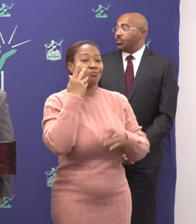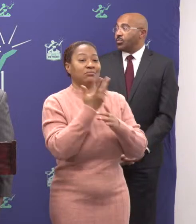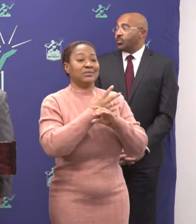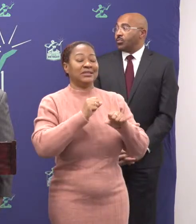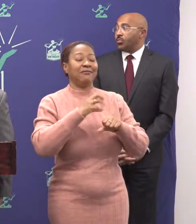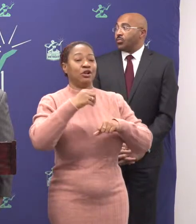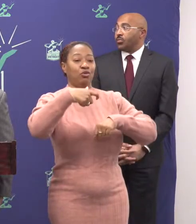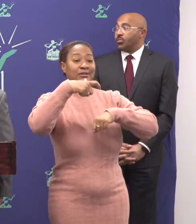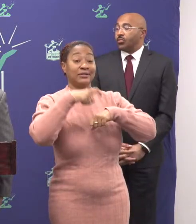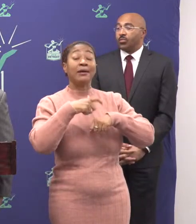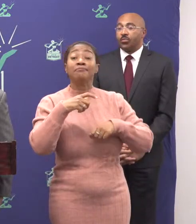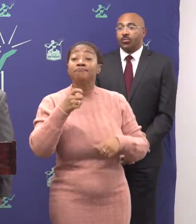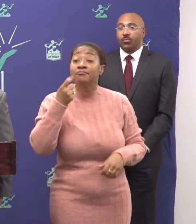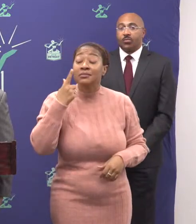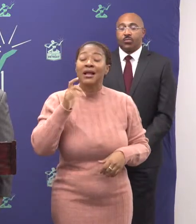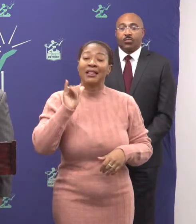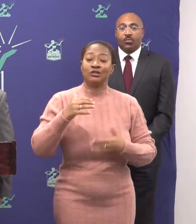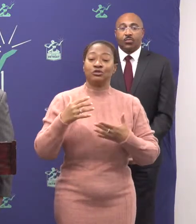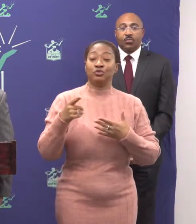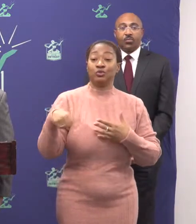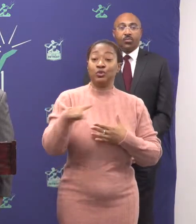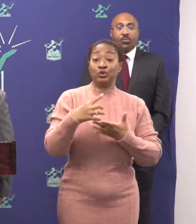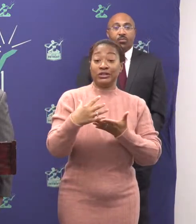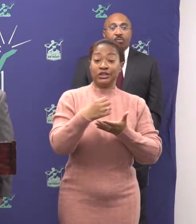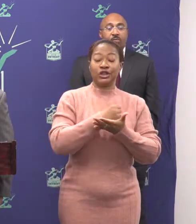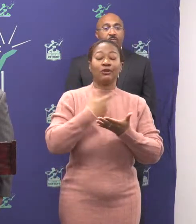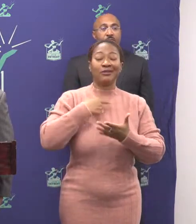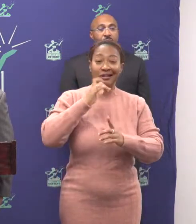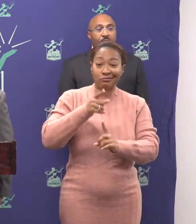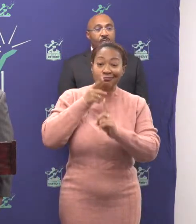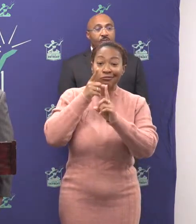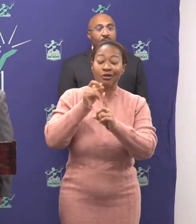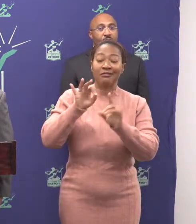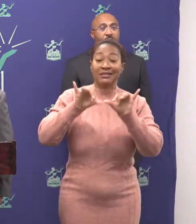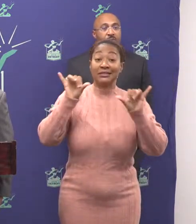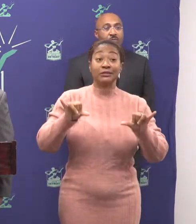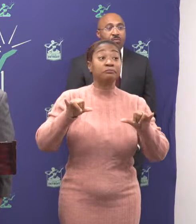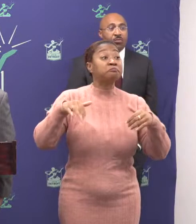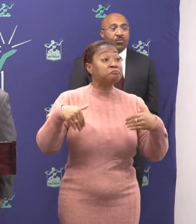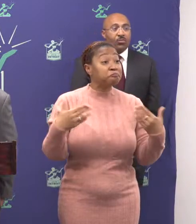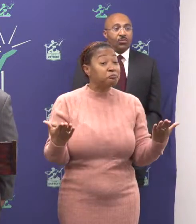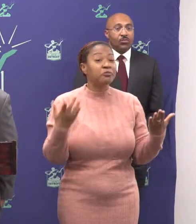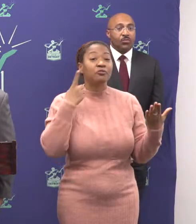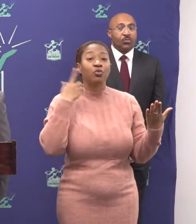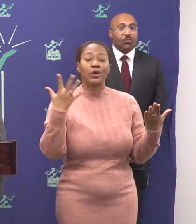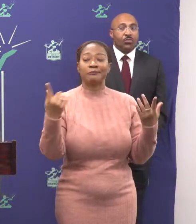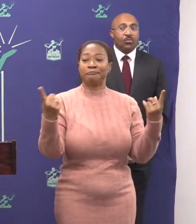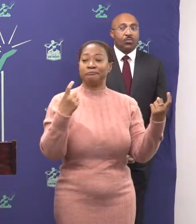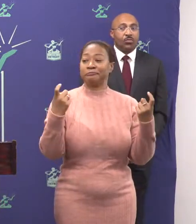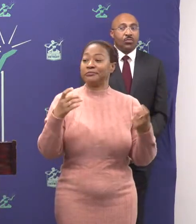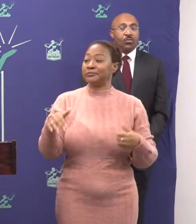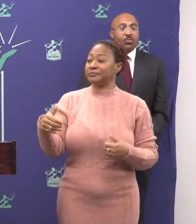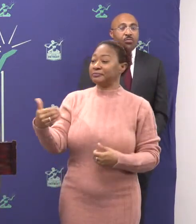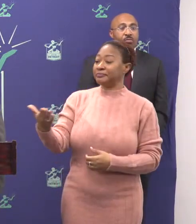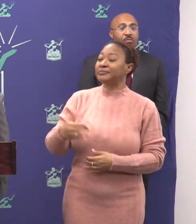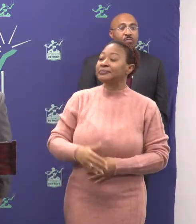residents deserve, and that's what we're going to move toward in this new system. But with that, we'll take any questions. Go